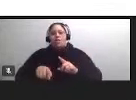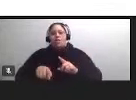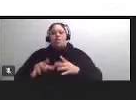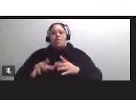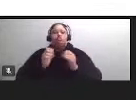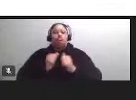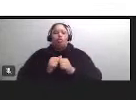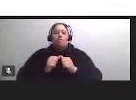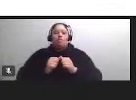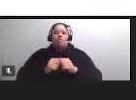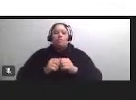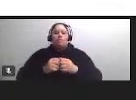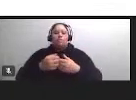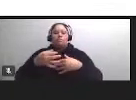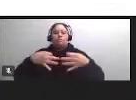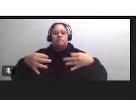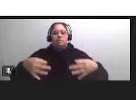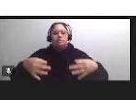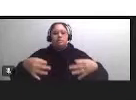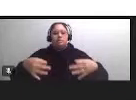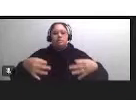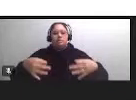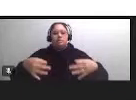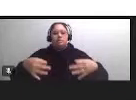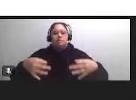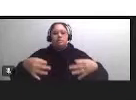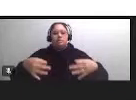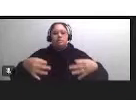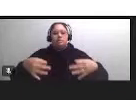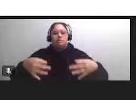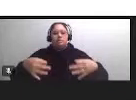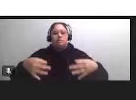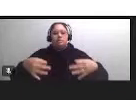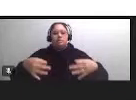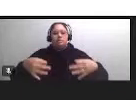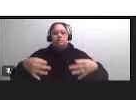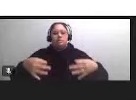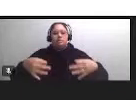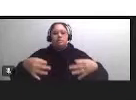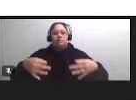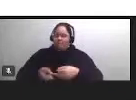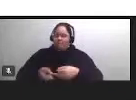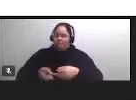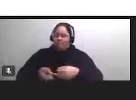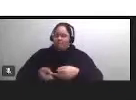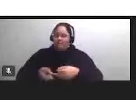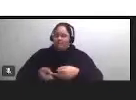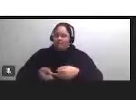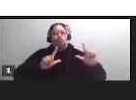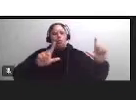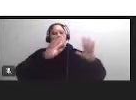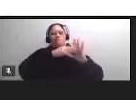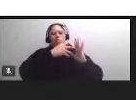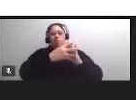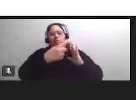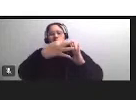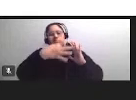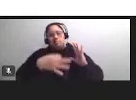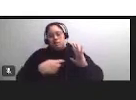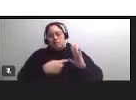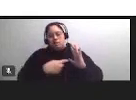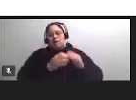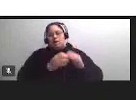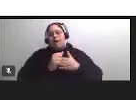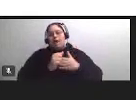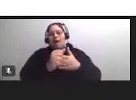participants to explain to them what the process is of making submissions. They would take them through a template, et cetera, and guide